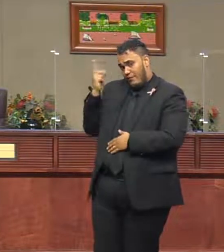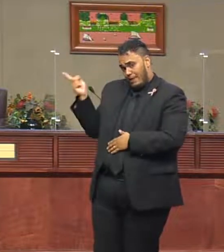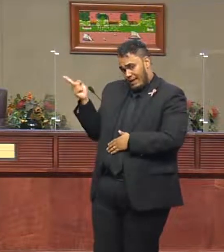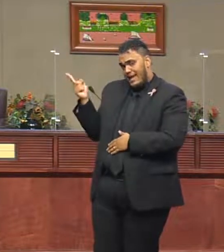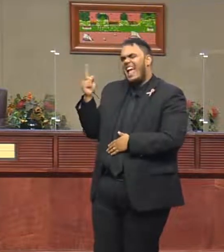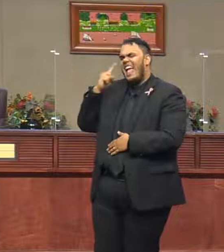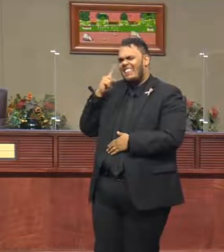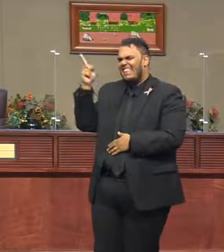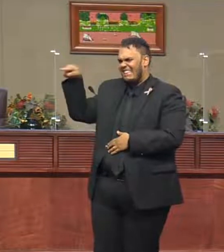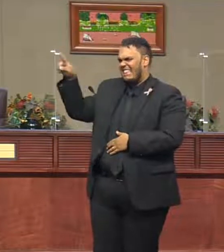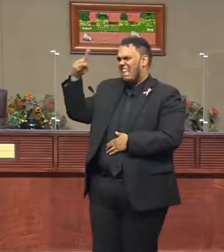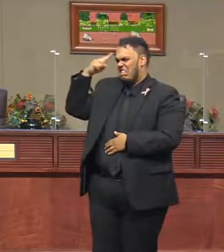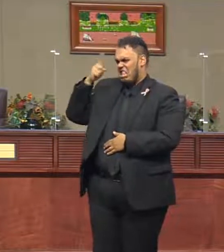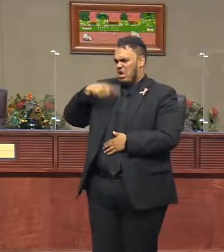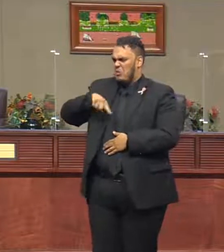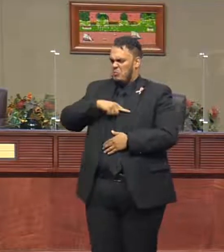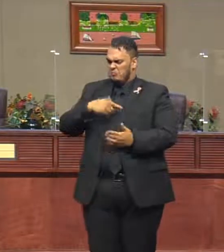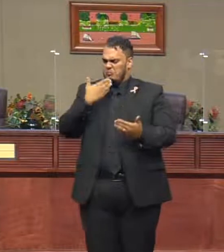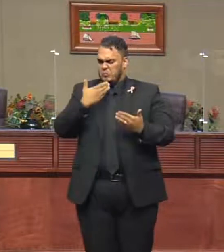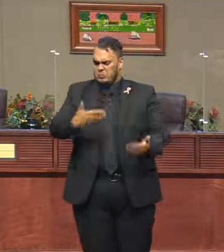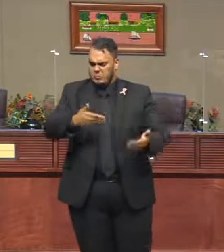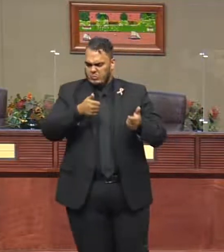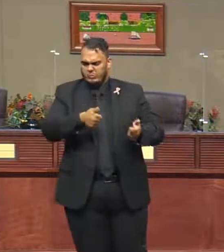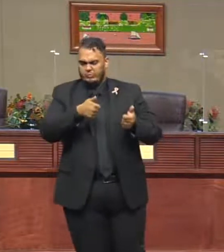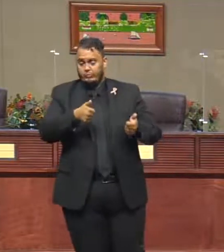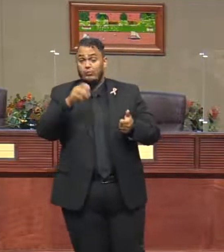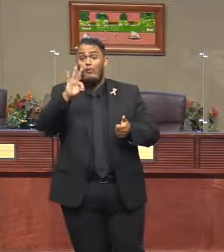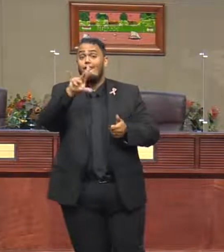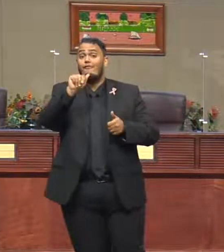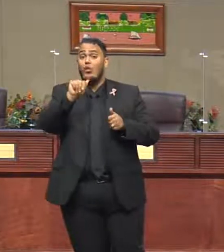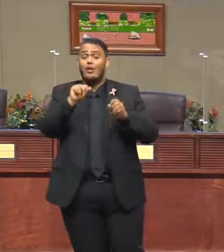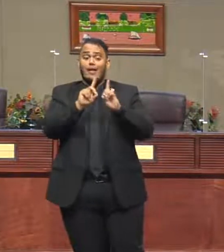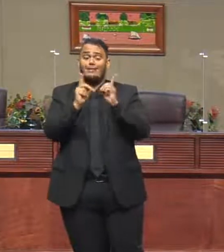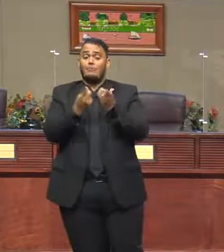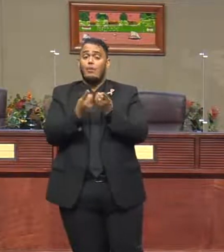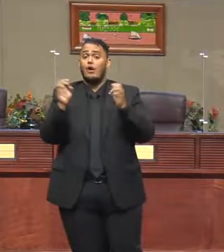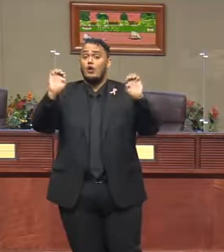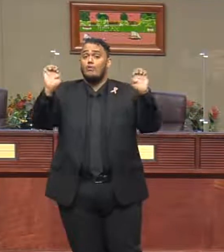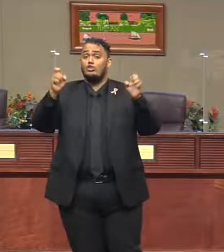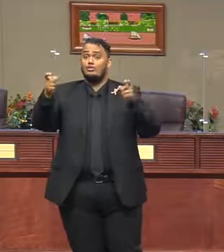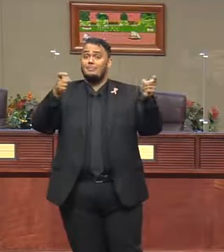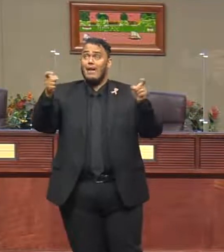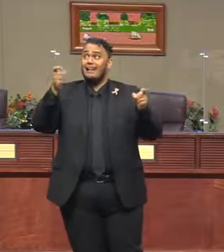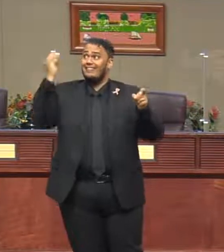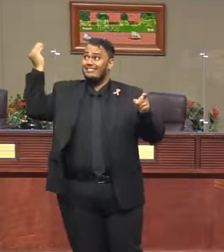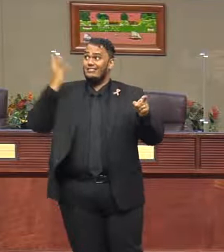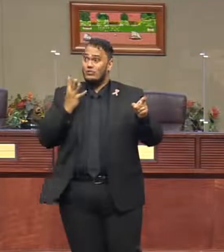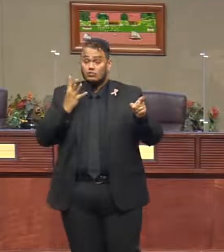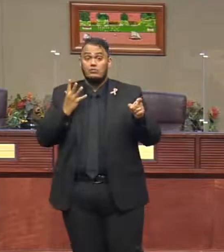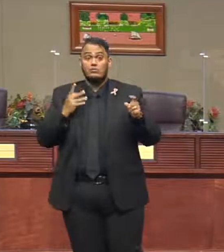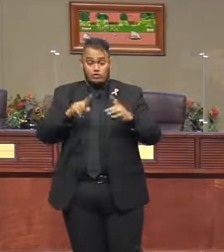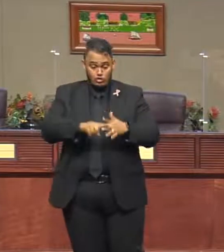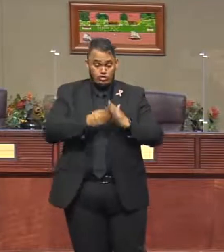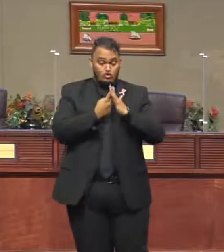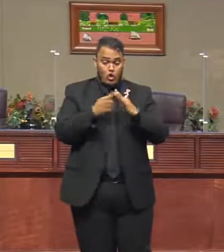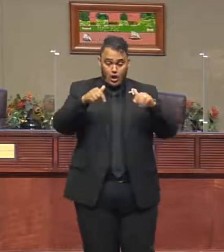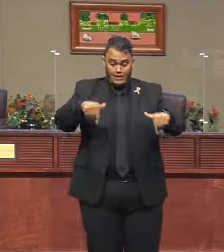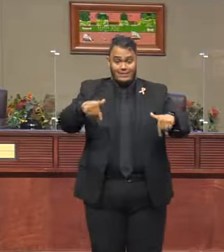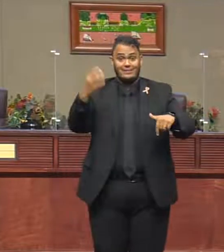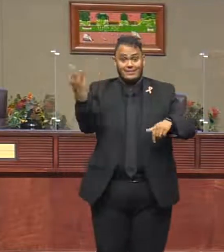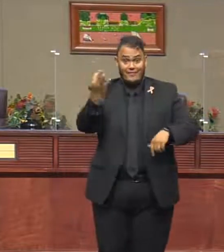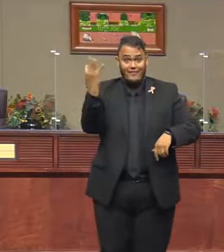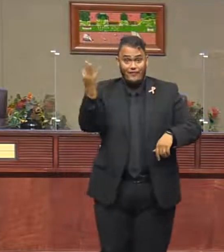Florida Department of Emergency Management advised us that effective this coming Friday,